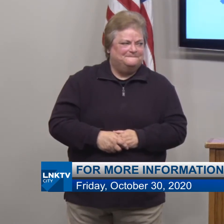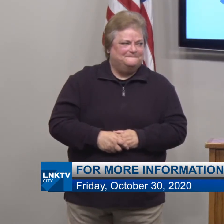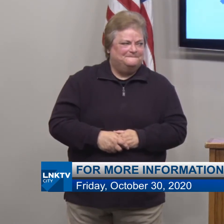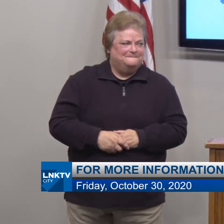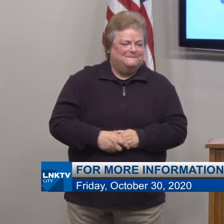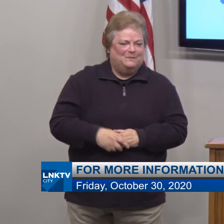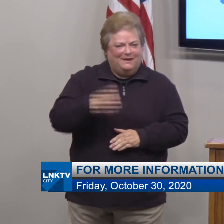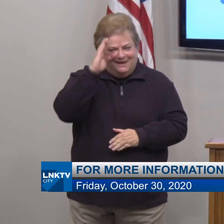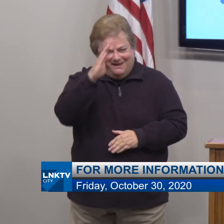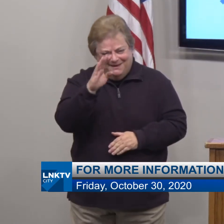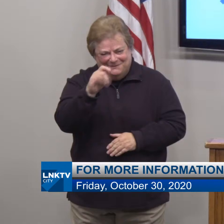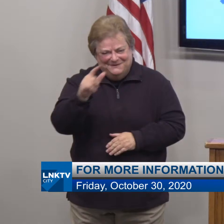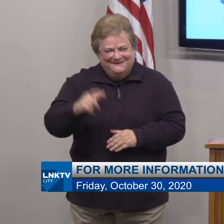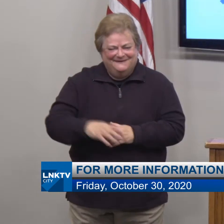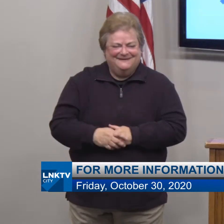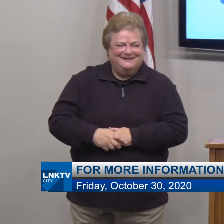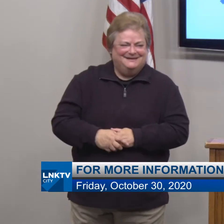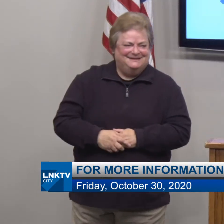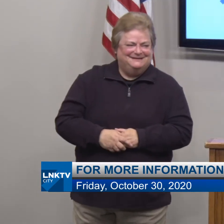Hi, Bill.